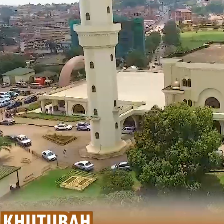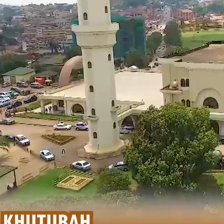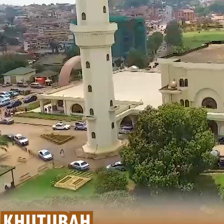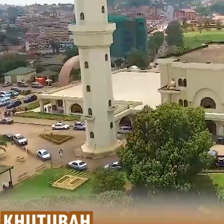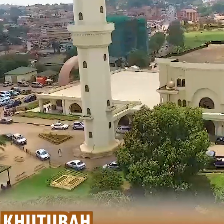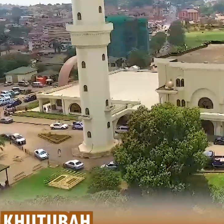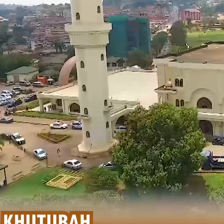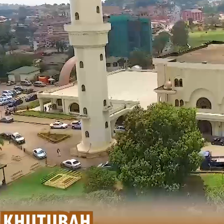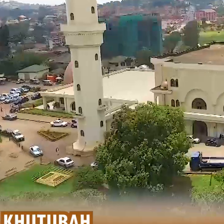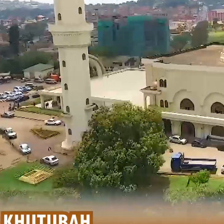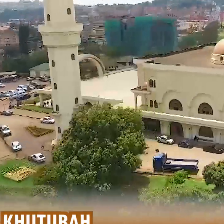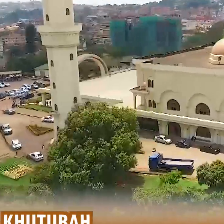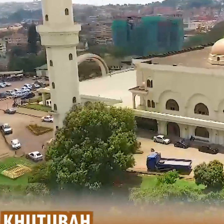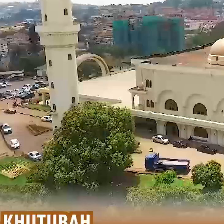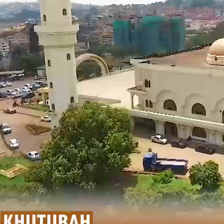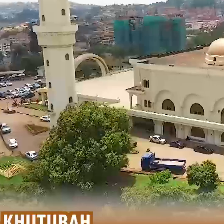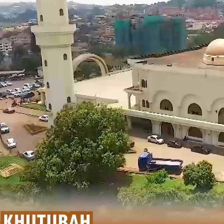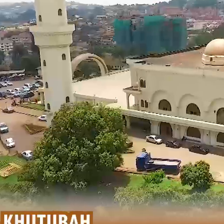gyeri mu famire.